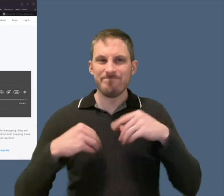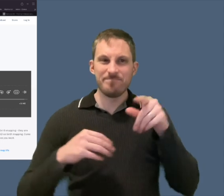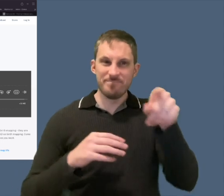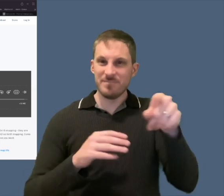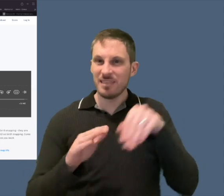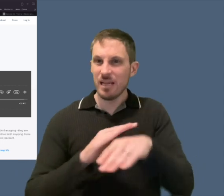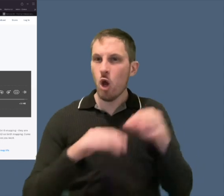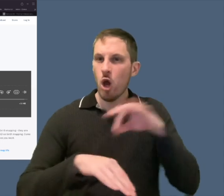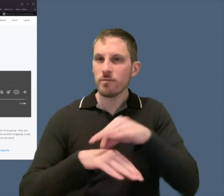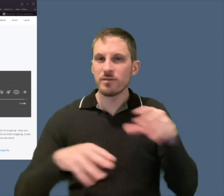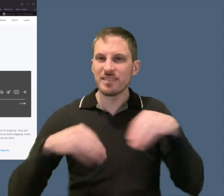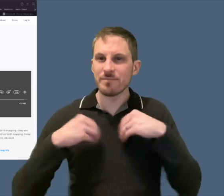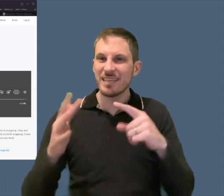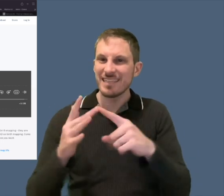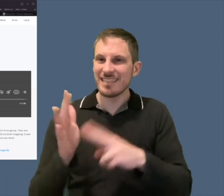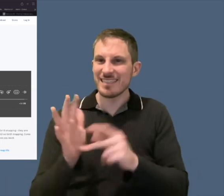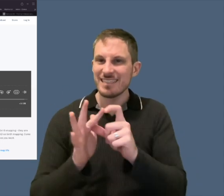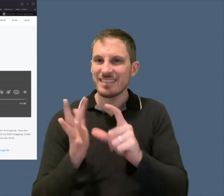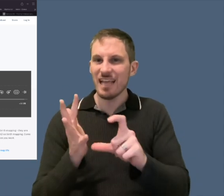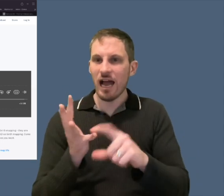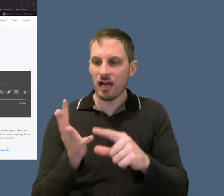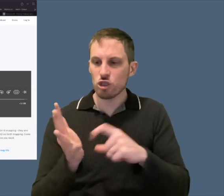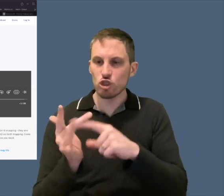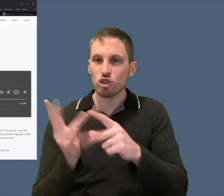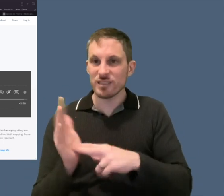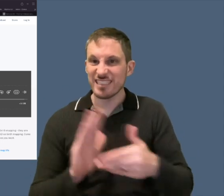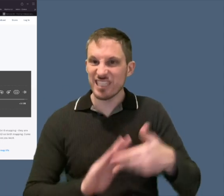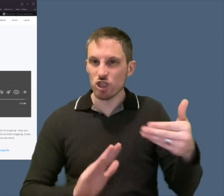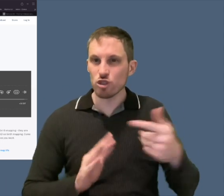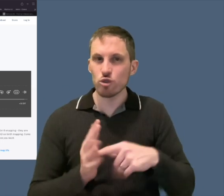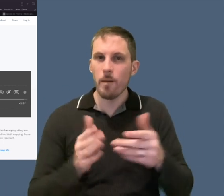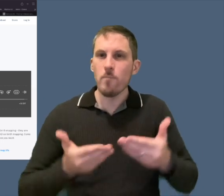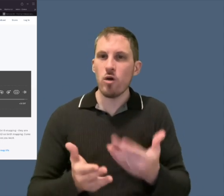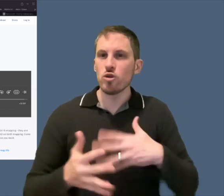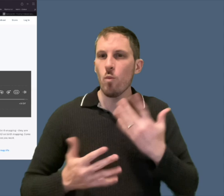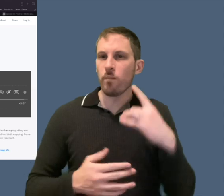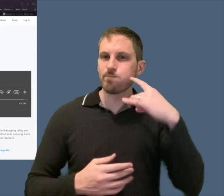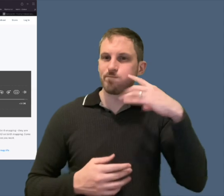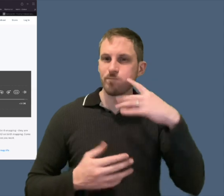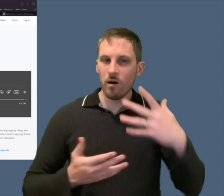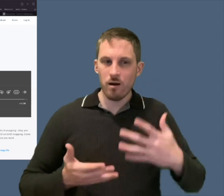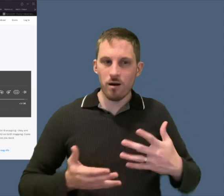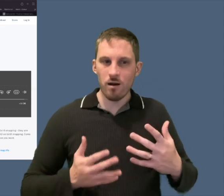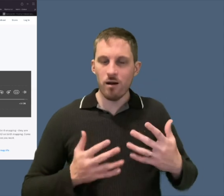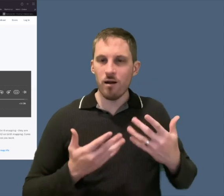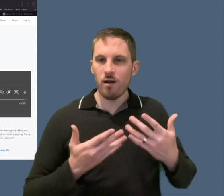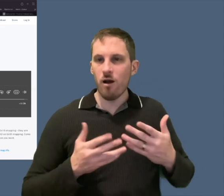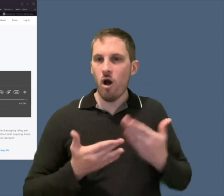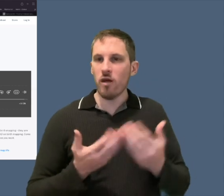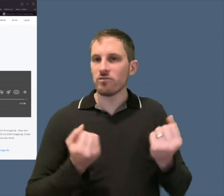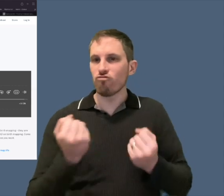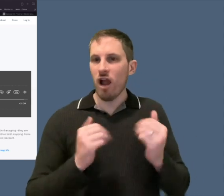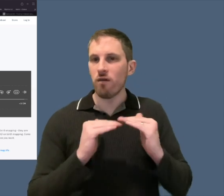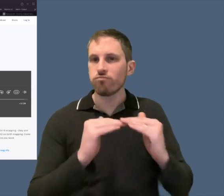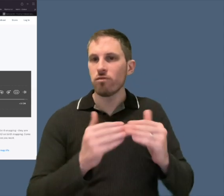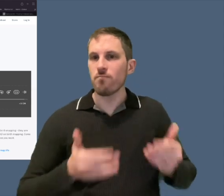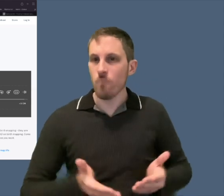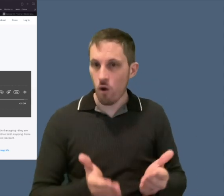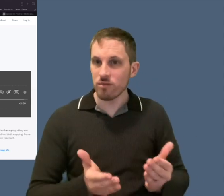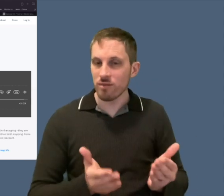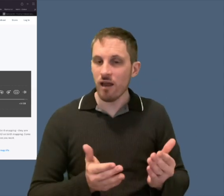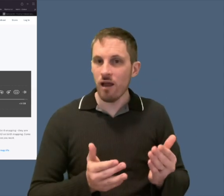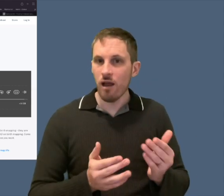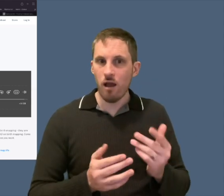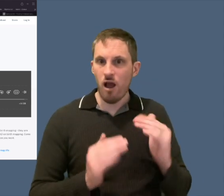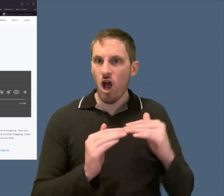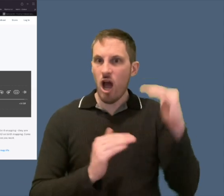quite high. The number of rural women that embrace the potential for a birth before arrival and go, hey, birth is birth, I can do